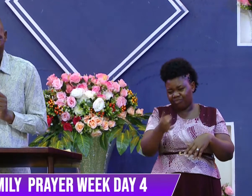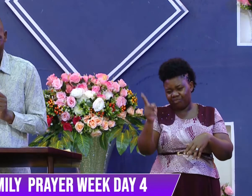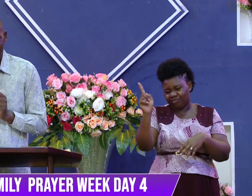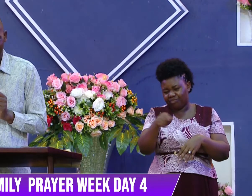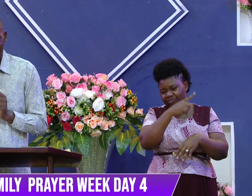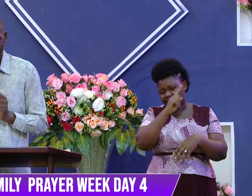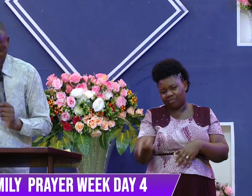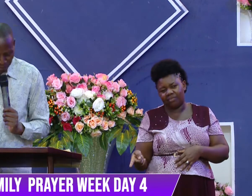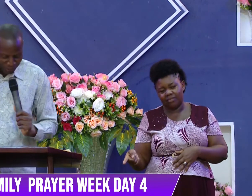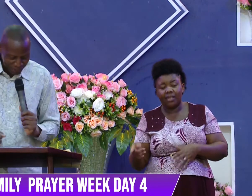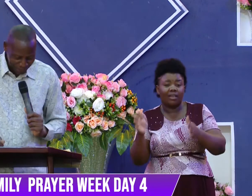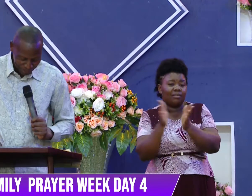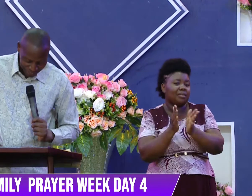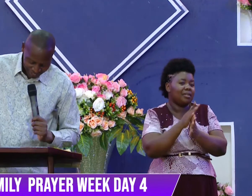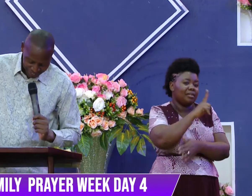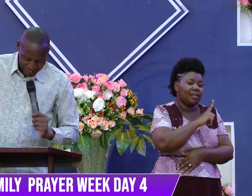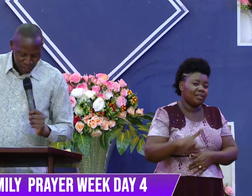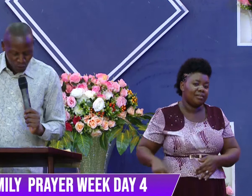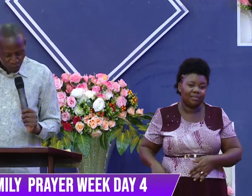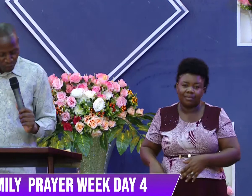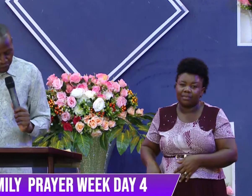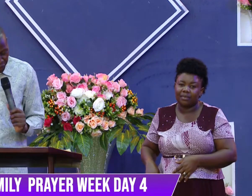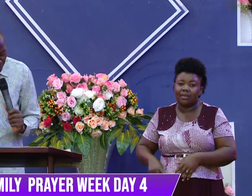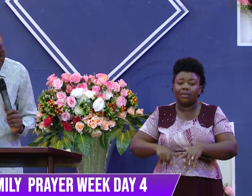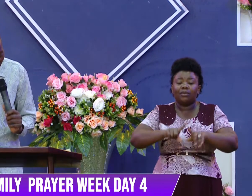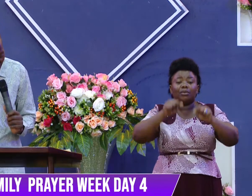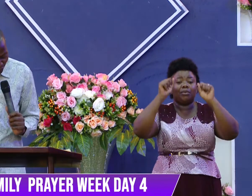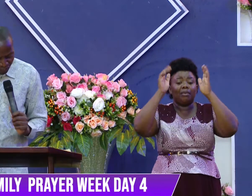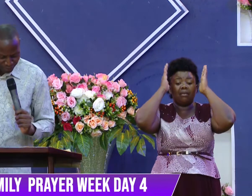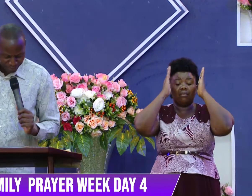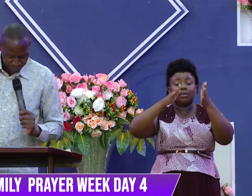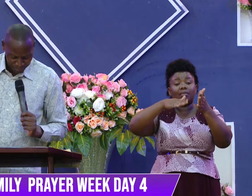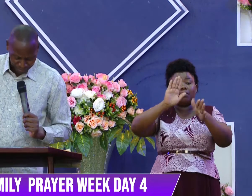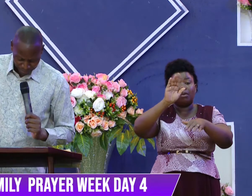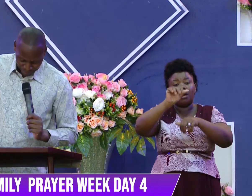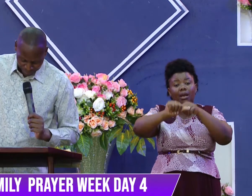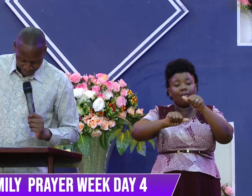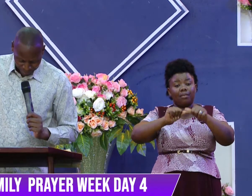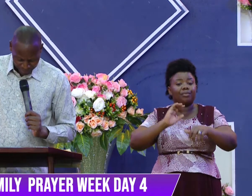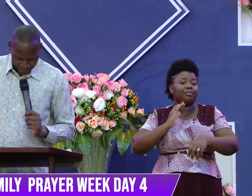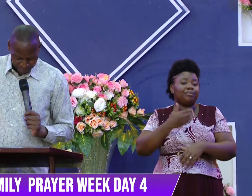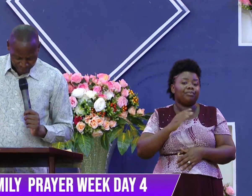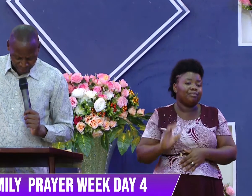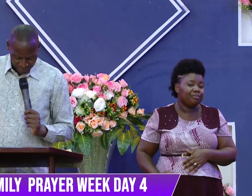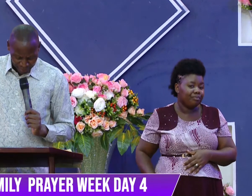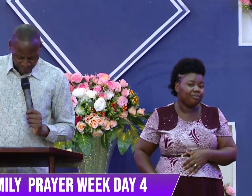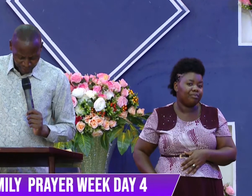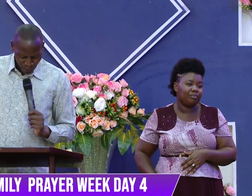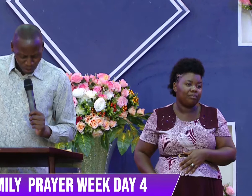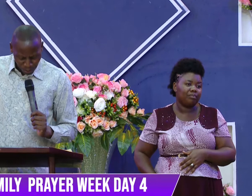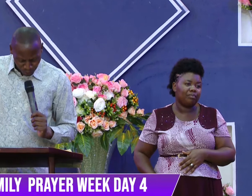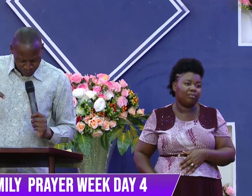dead. Mukama mulungi yebasi. Praise the Lord. Tufe kukiyitibwa embala zaffe. Let us be mindful of what's called the